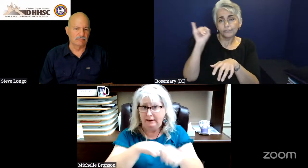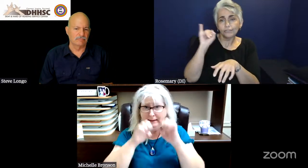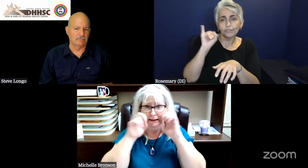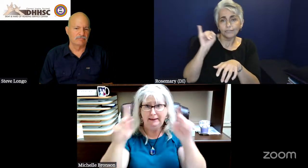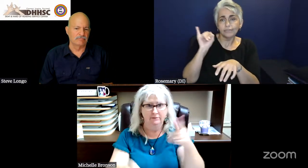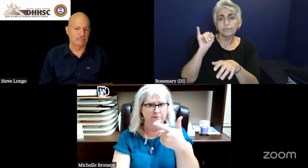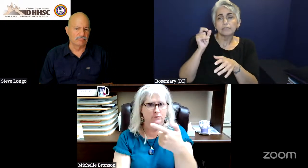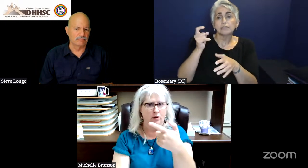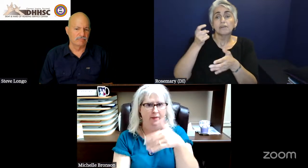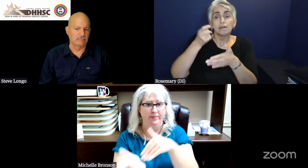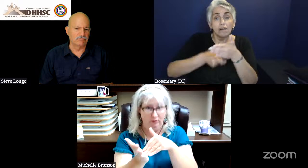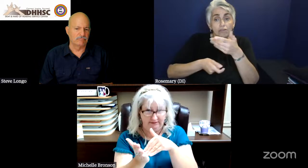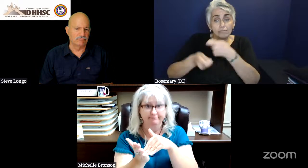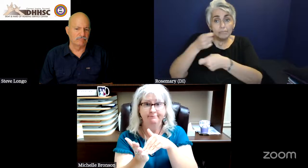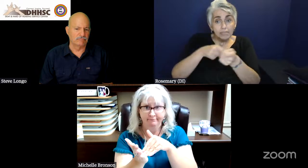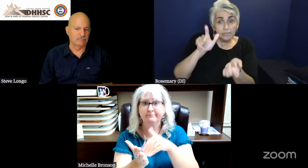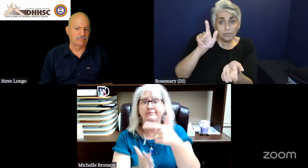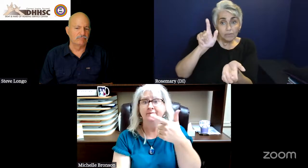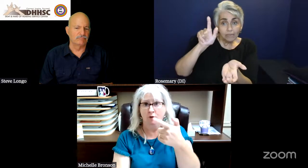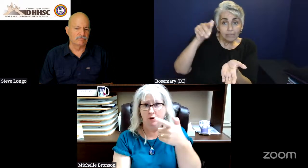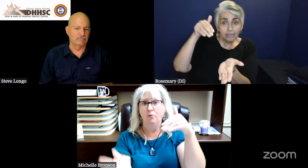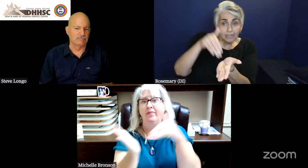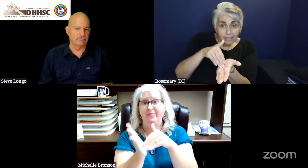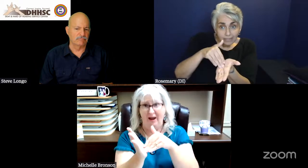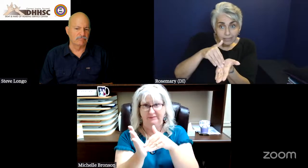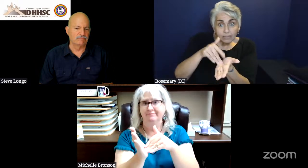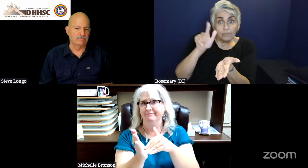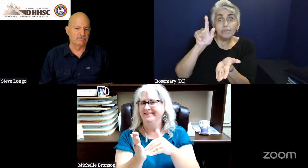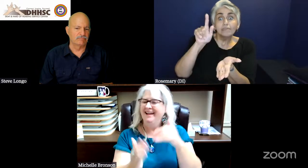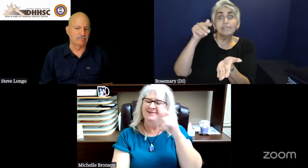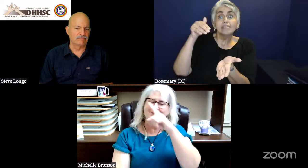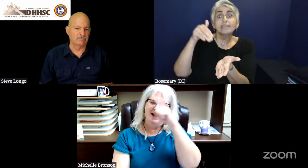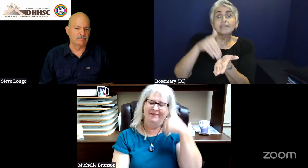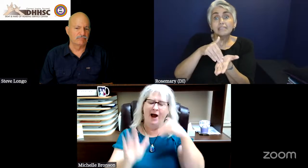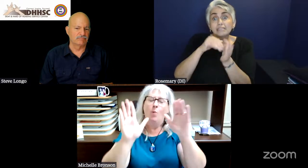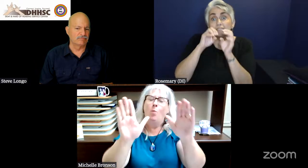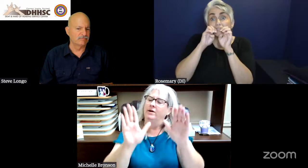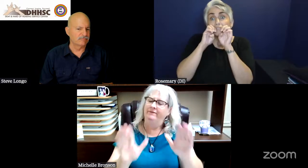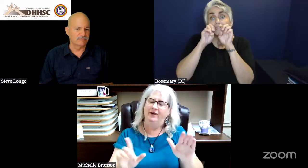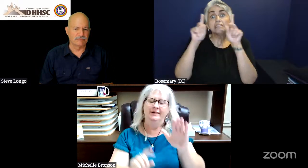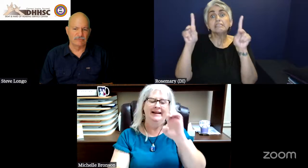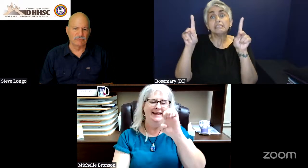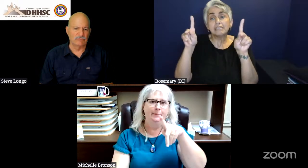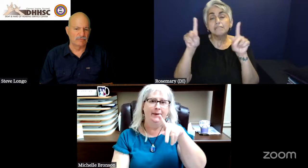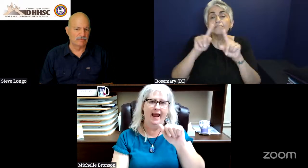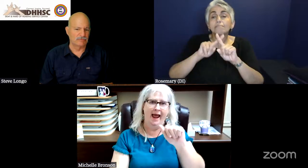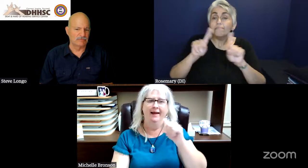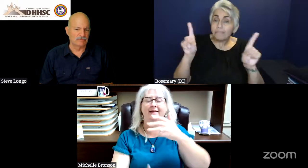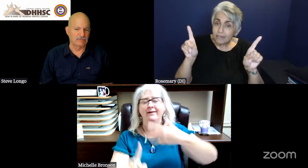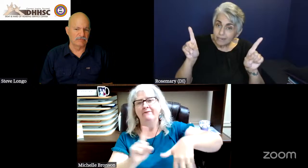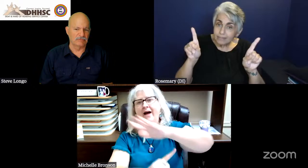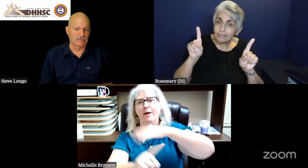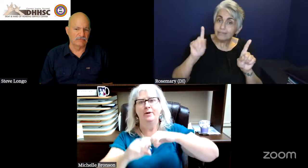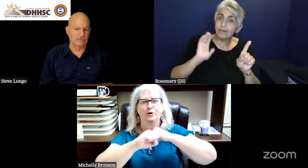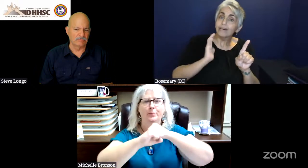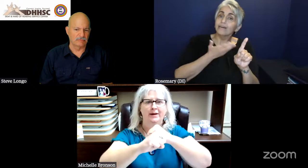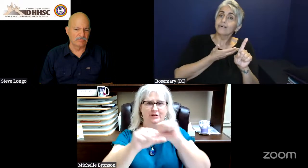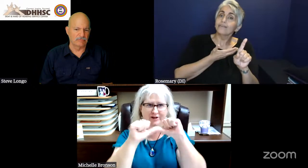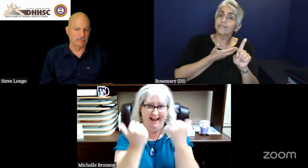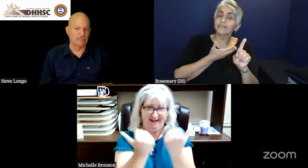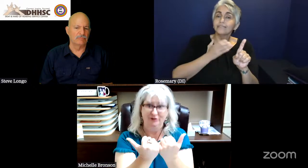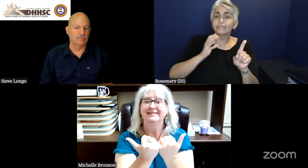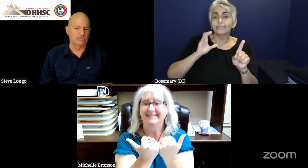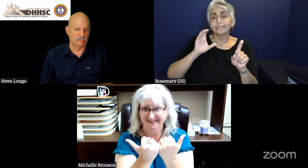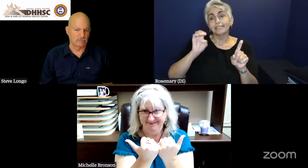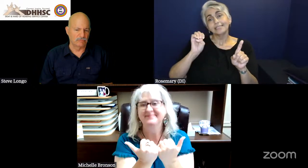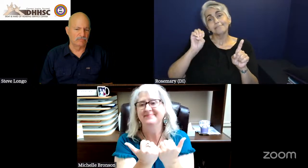company, and the cost of replacement is a horrifying $21,000. But thank goodness we have a